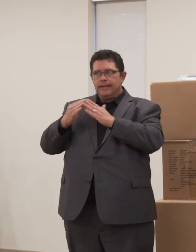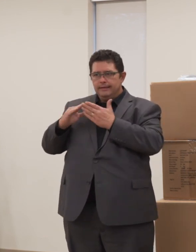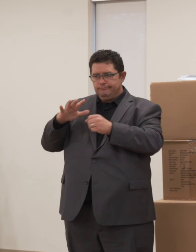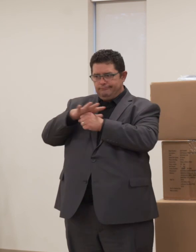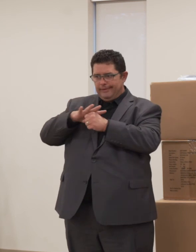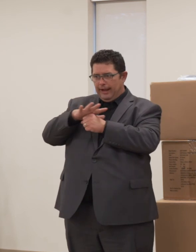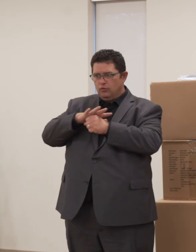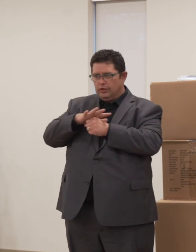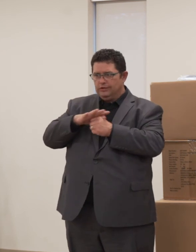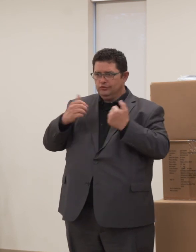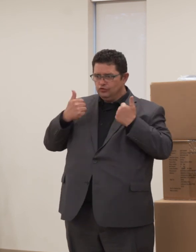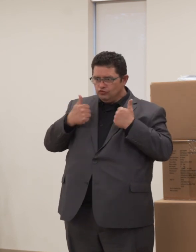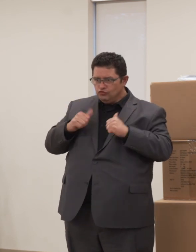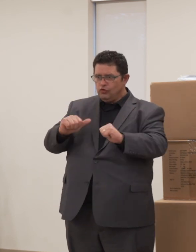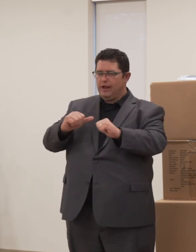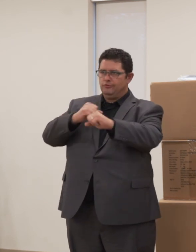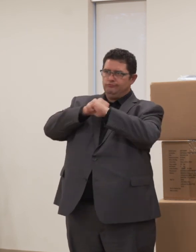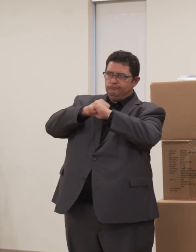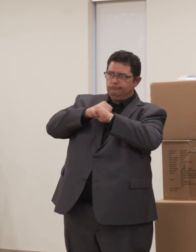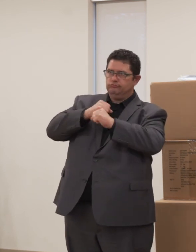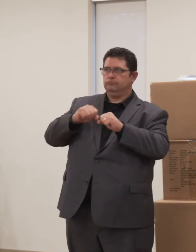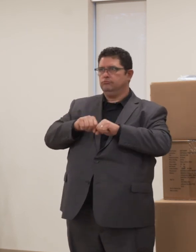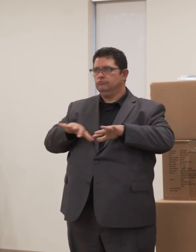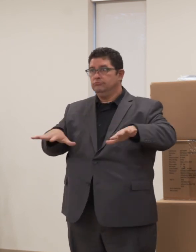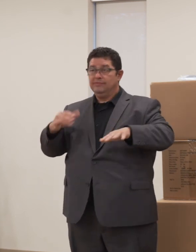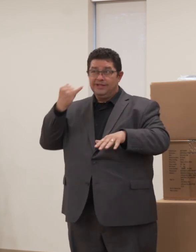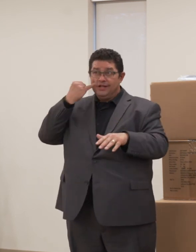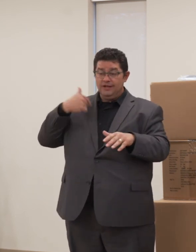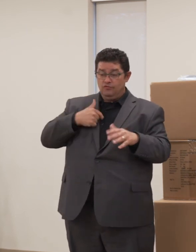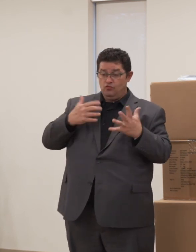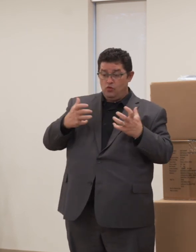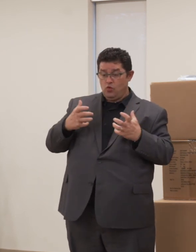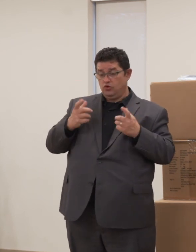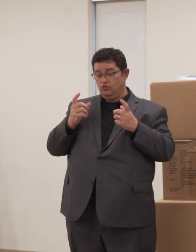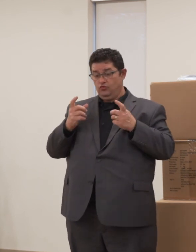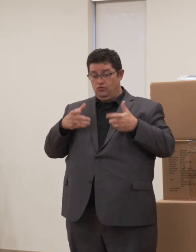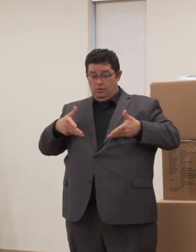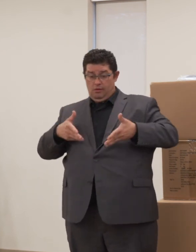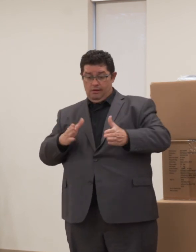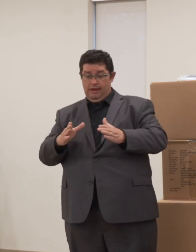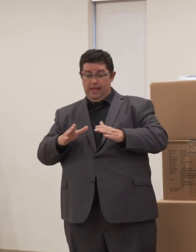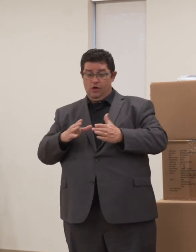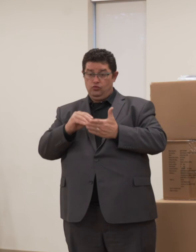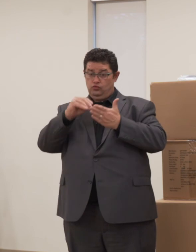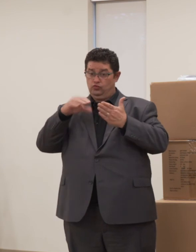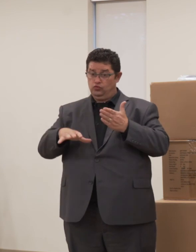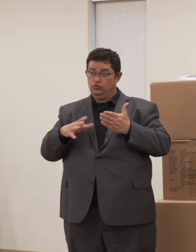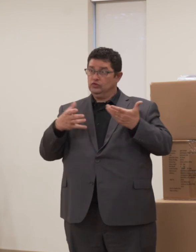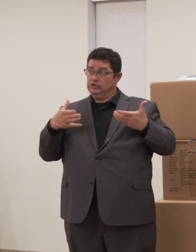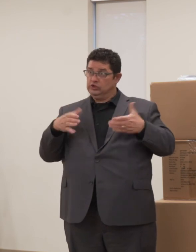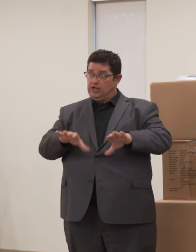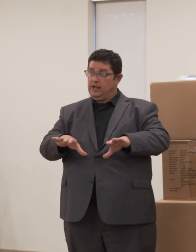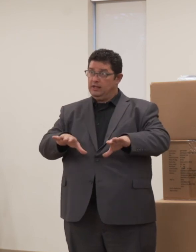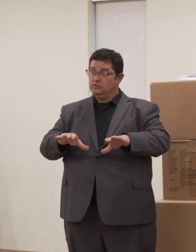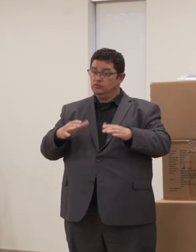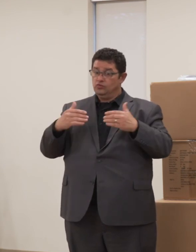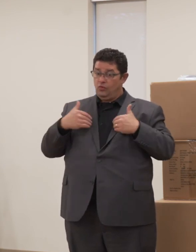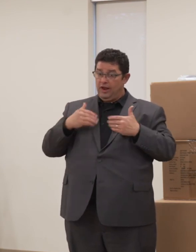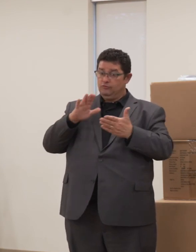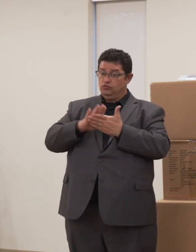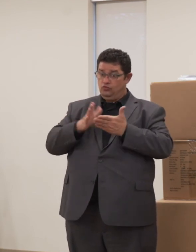try and check the spread of COVID. If we want to give our kids a chance at in-classroom school this fall, we have to turn this around.